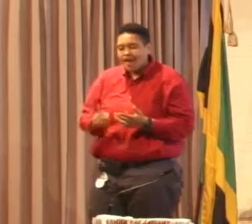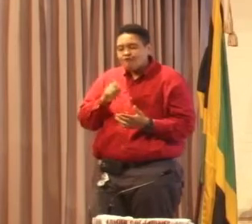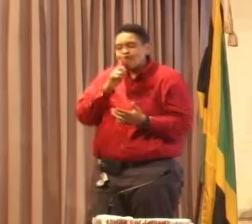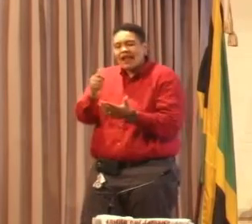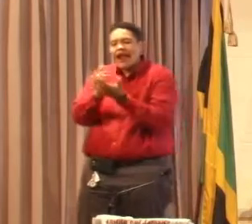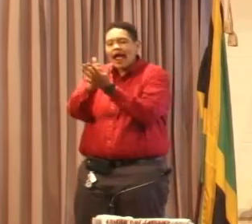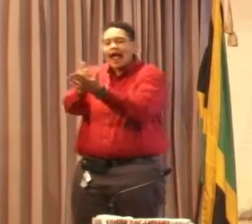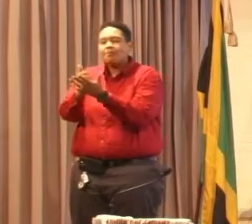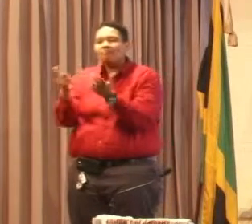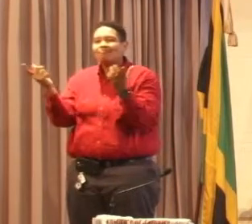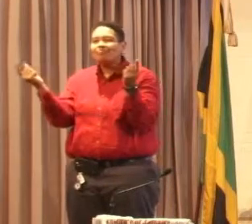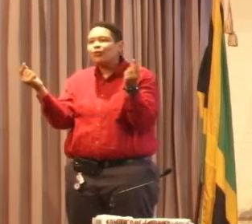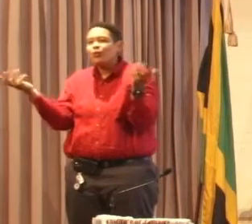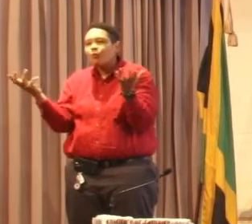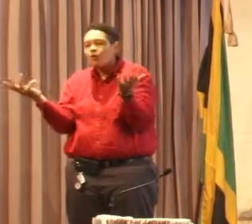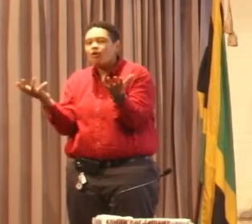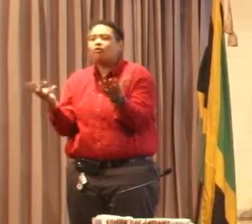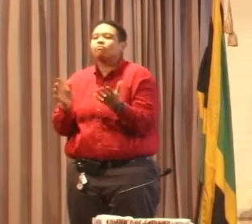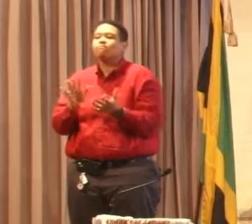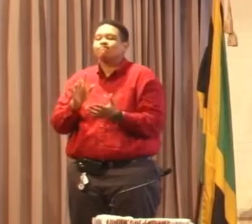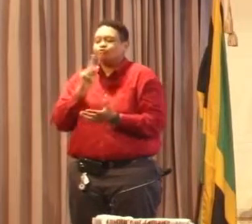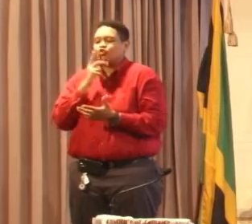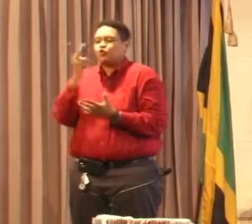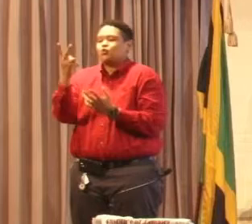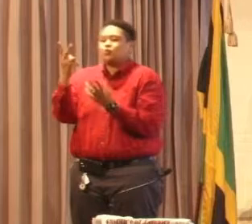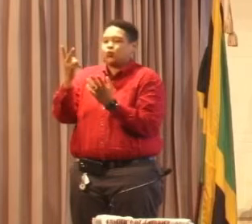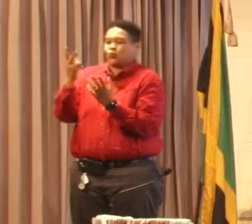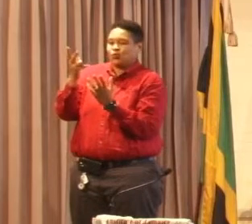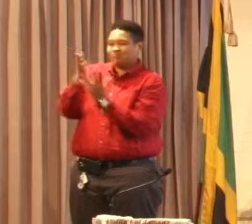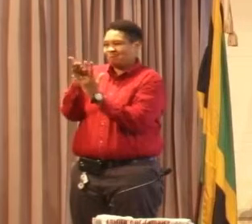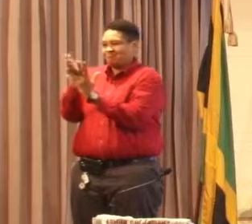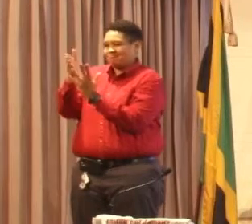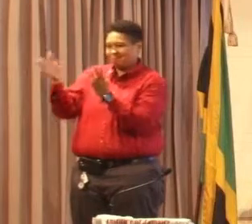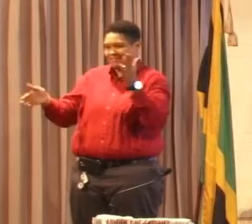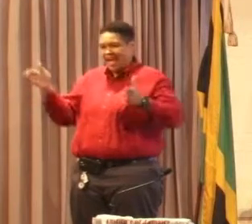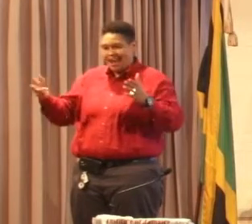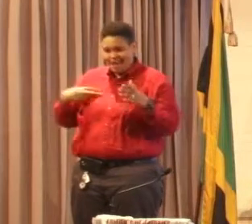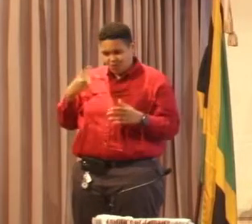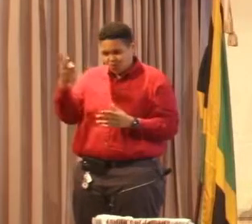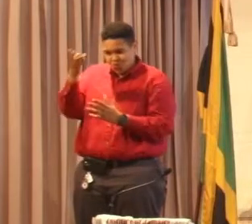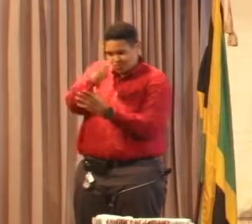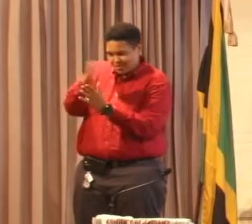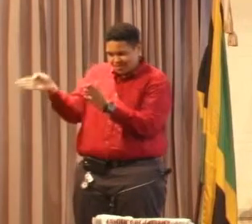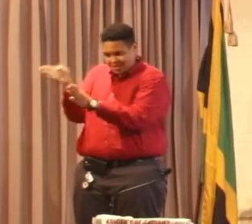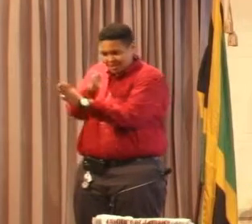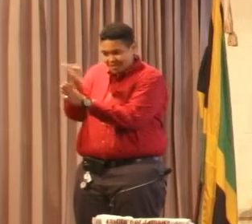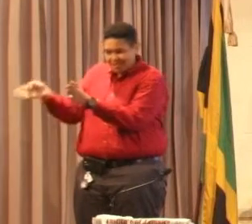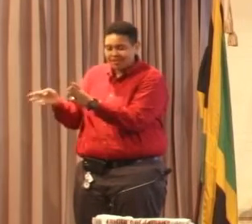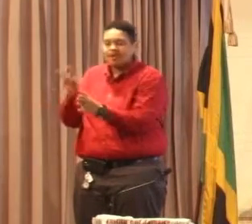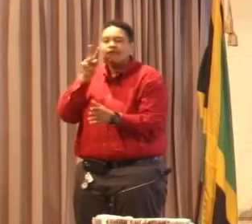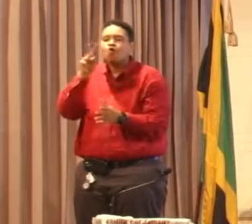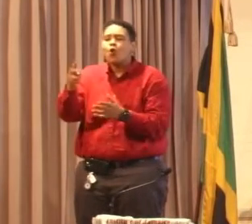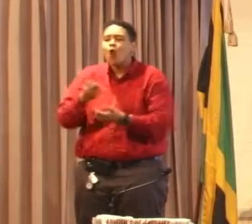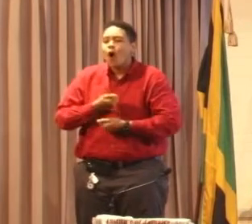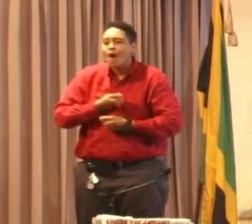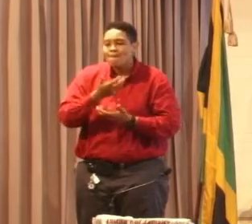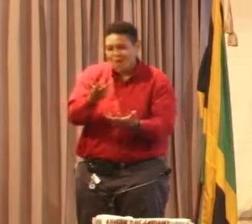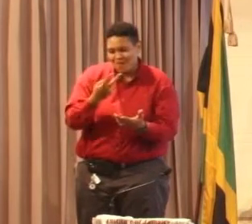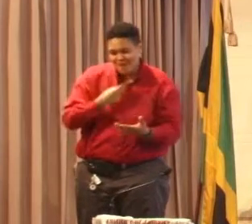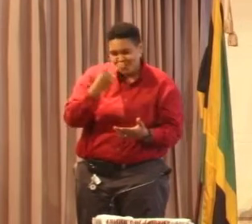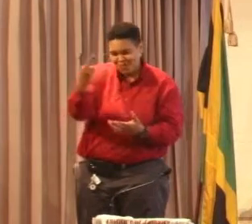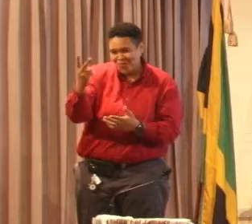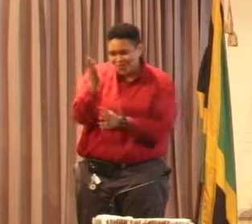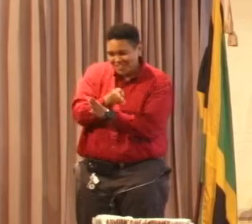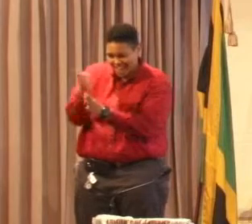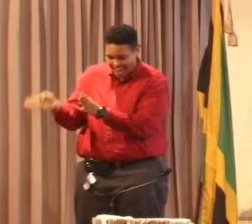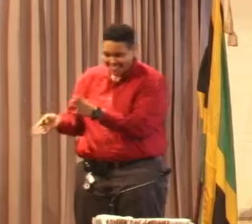us to do is recognize that there are two sides to a coin. Right? If you look at your coin, you have two sides to the